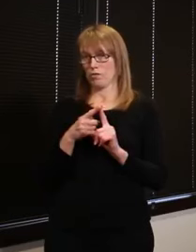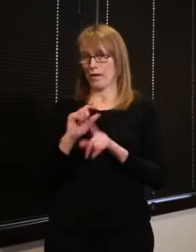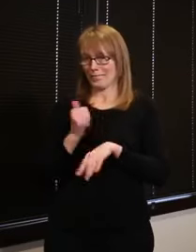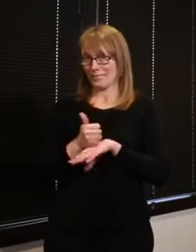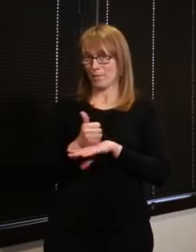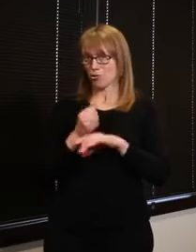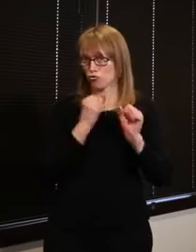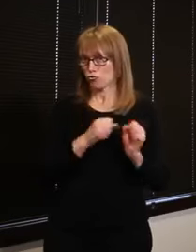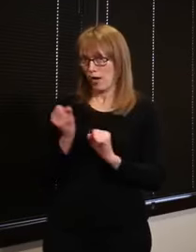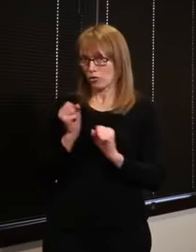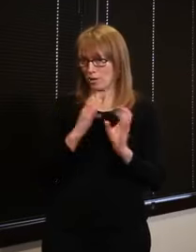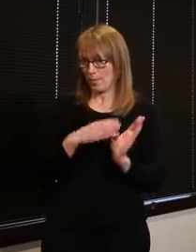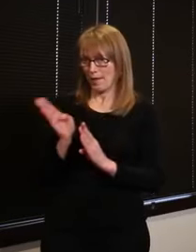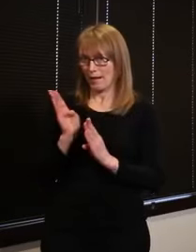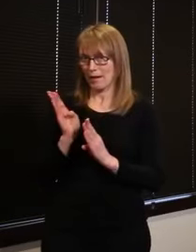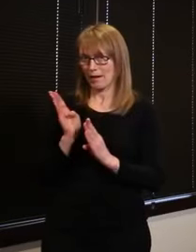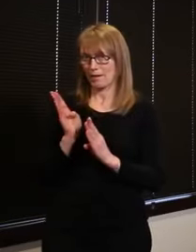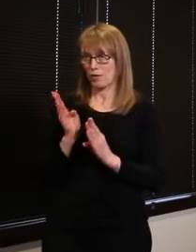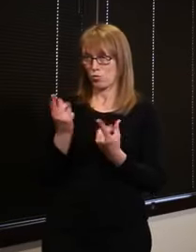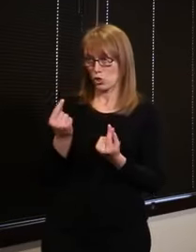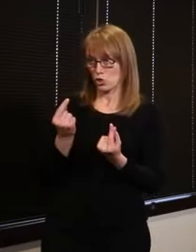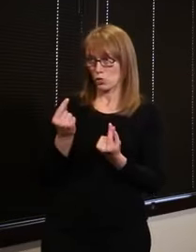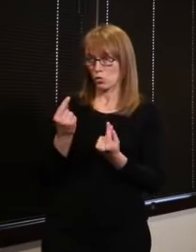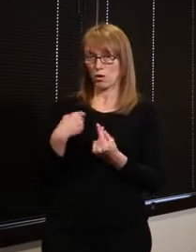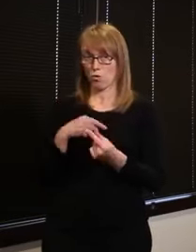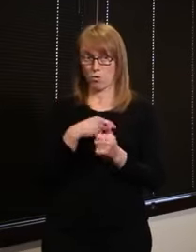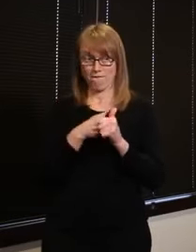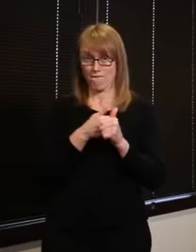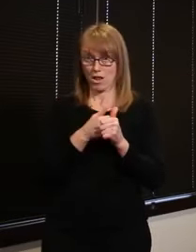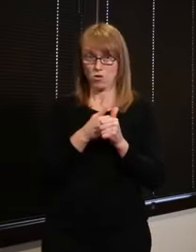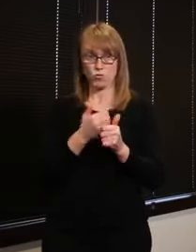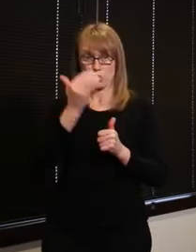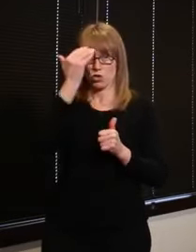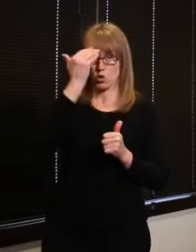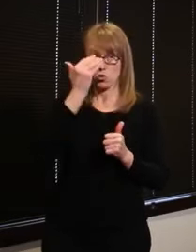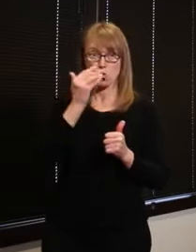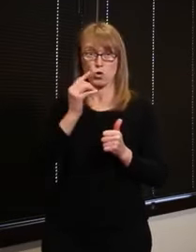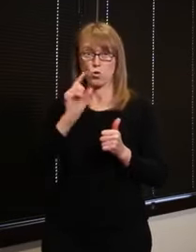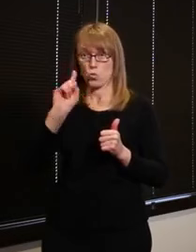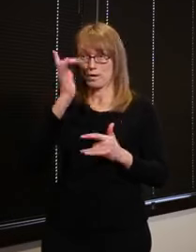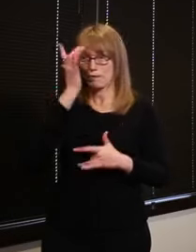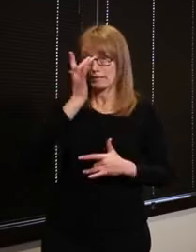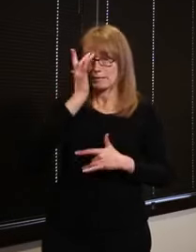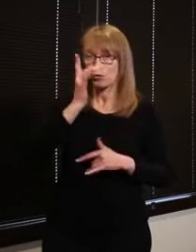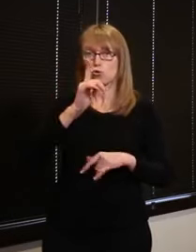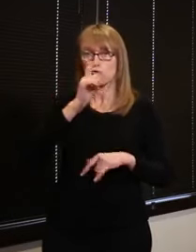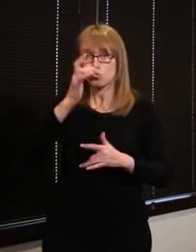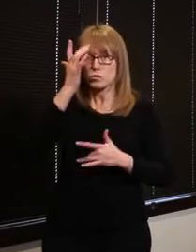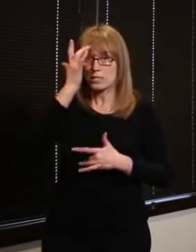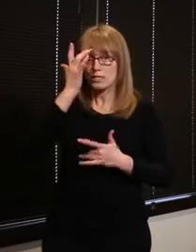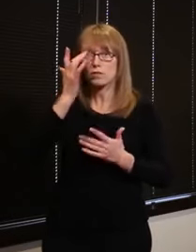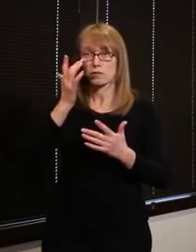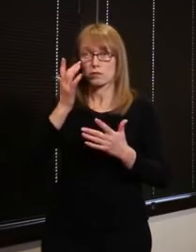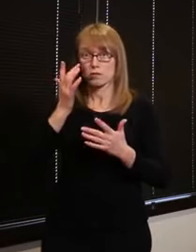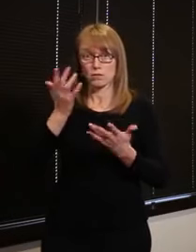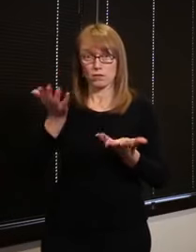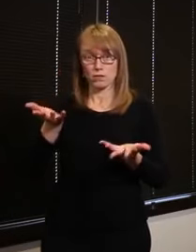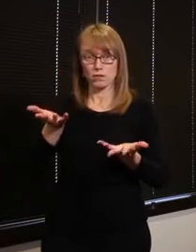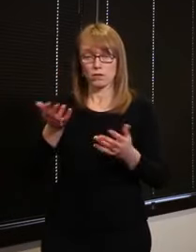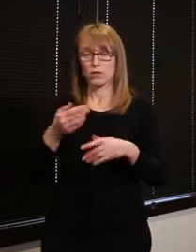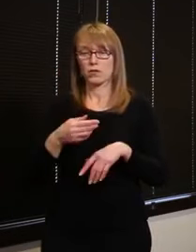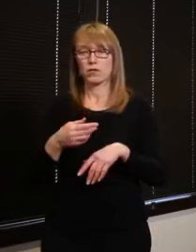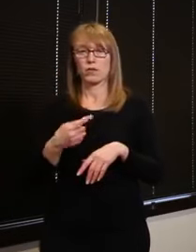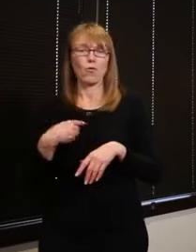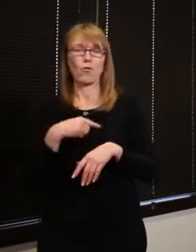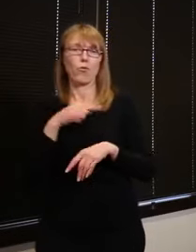again, this won't be like a light switch where we flip it on and everything goes back to normal. That would be foolish. It's